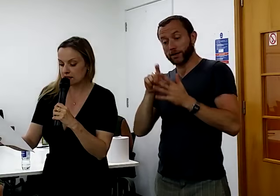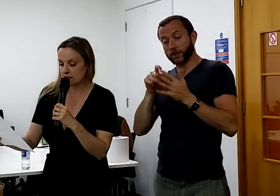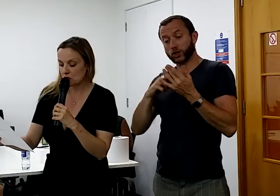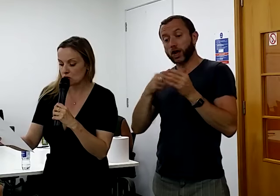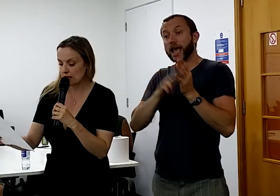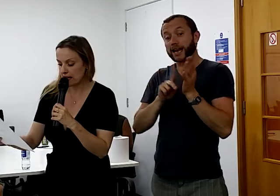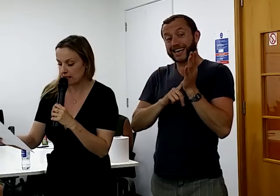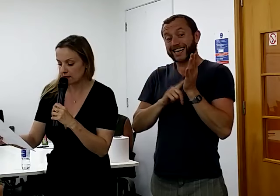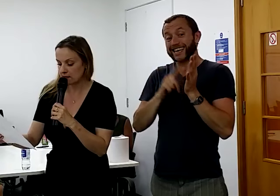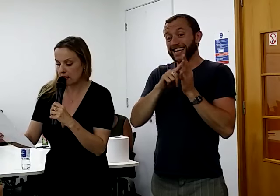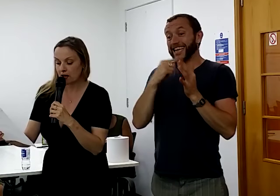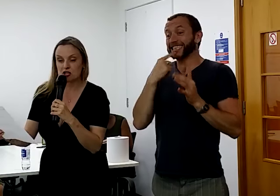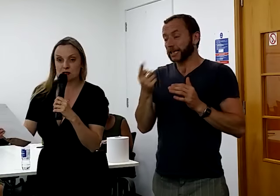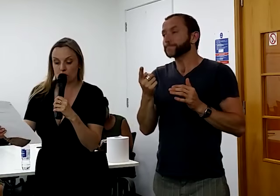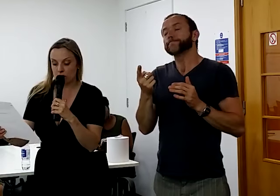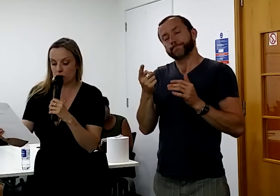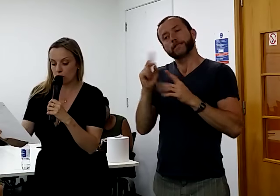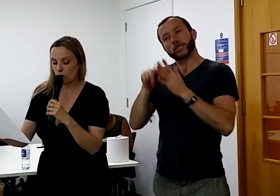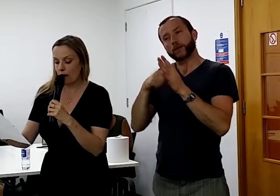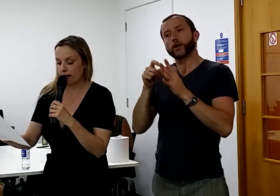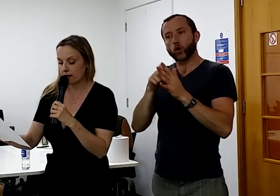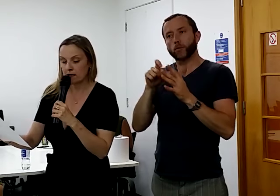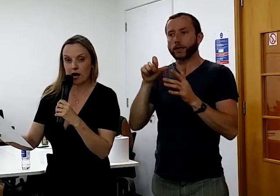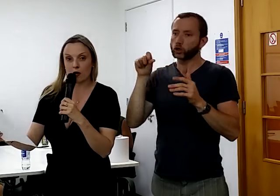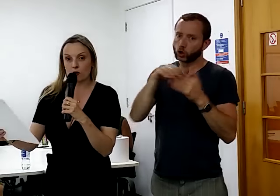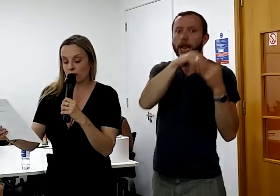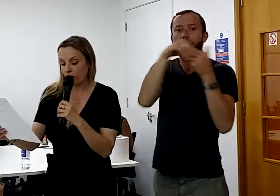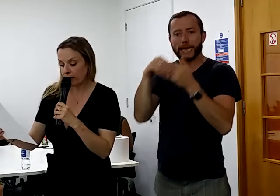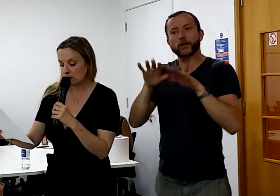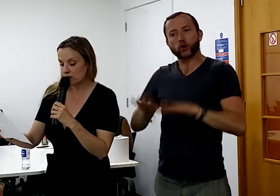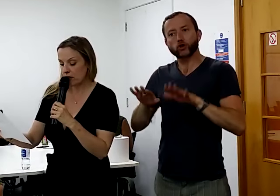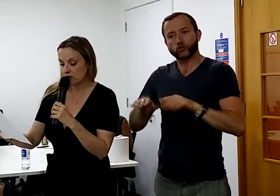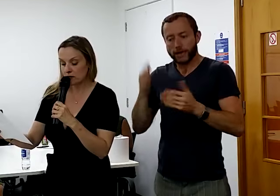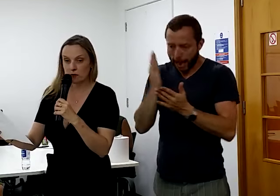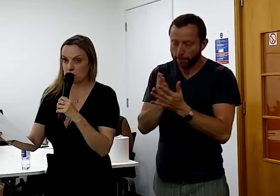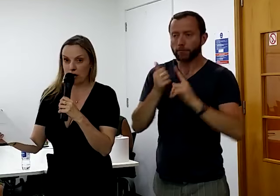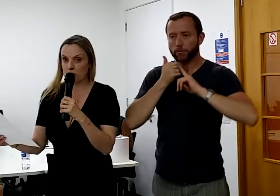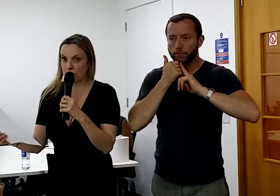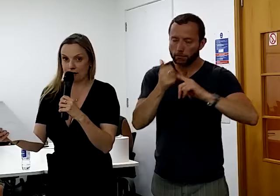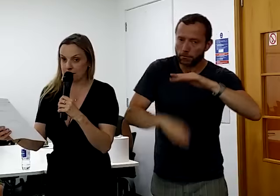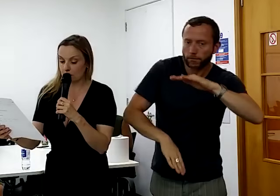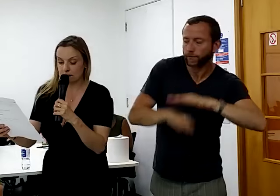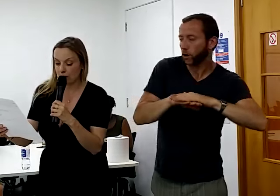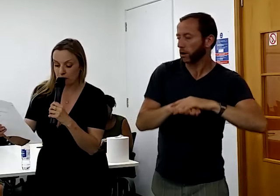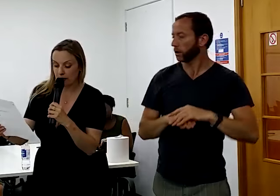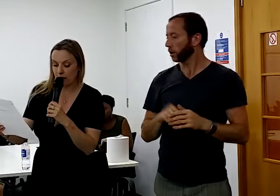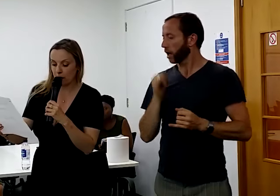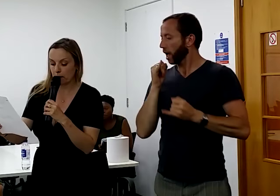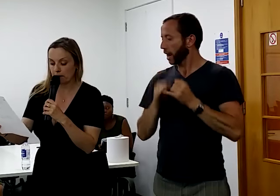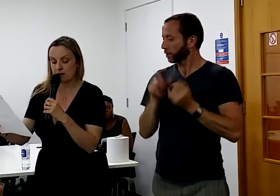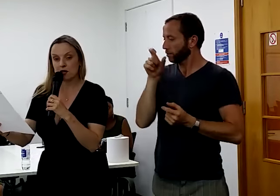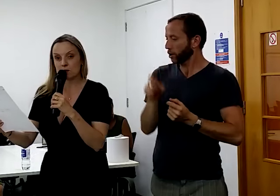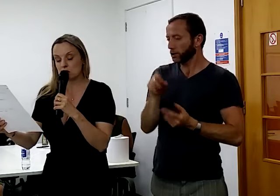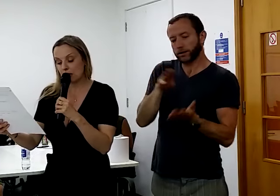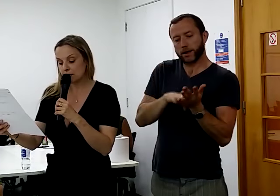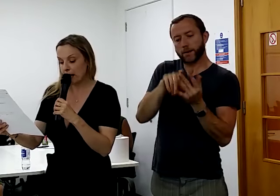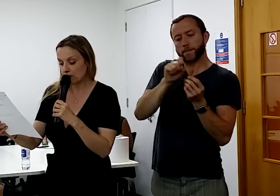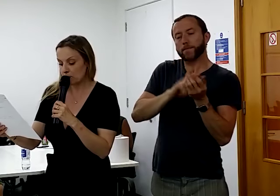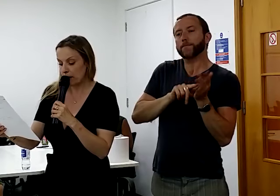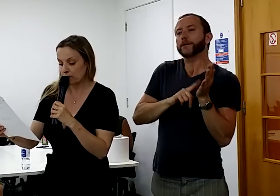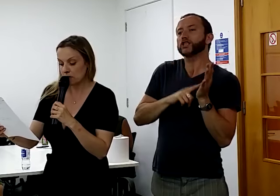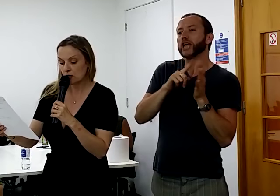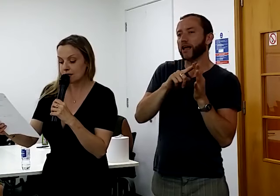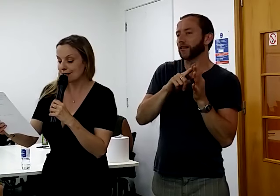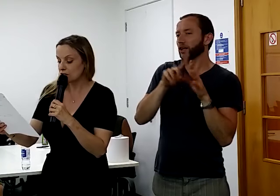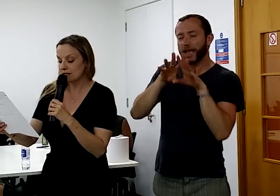kind of leader this country needs, and she's with him all the way. And on a final note, Michelle, I think, sums everything up.